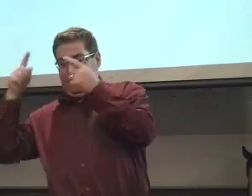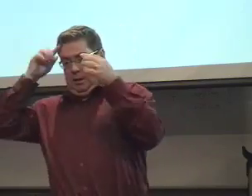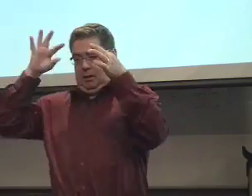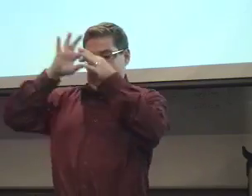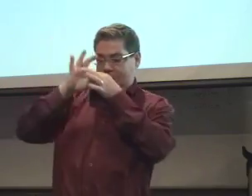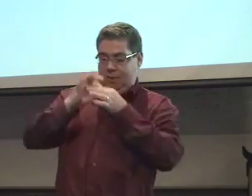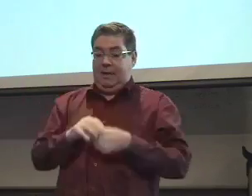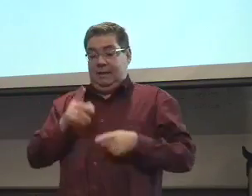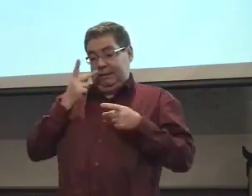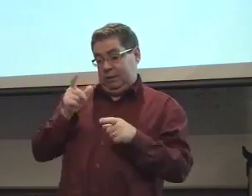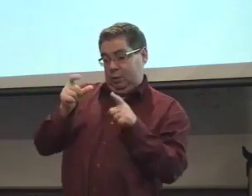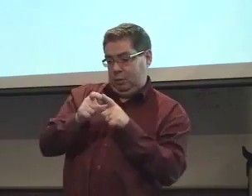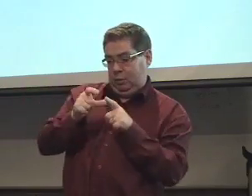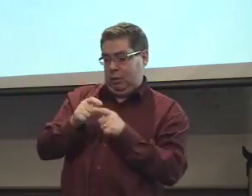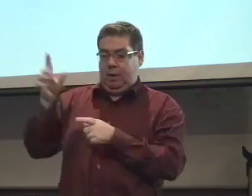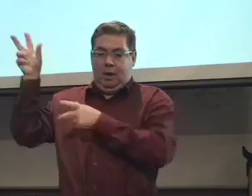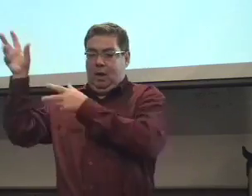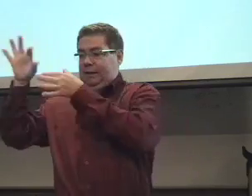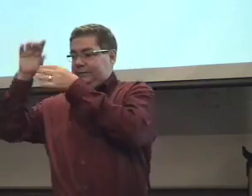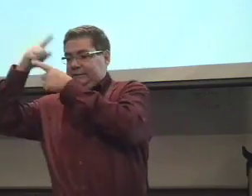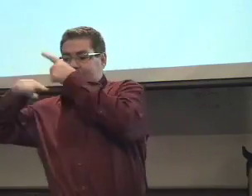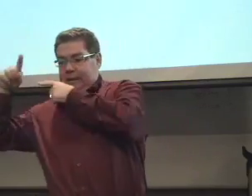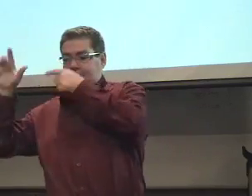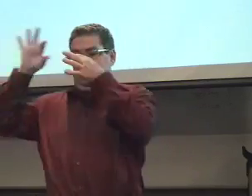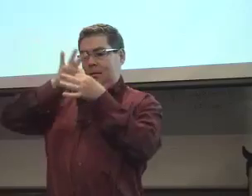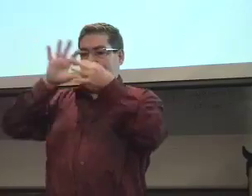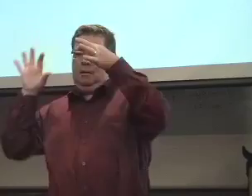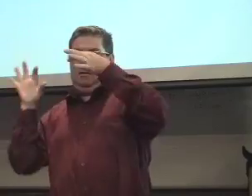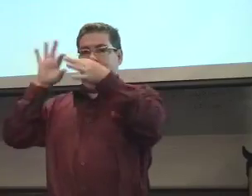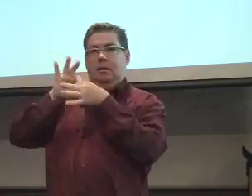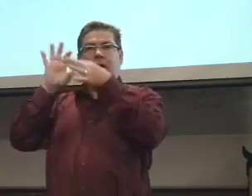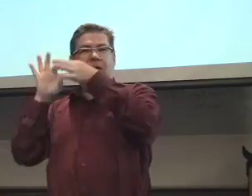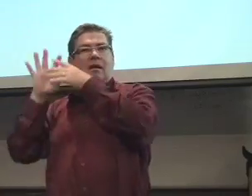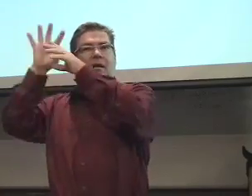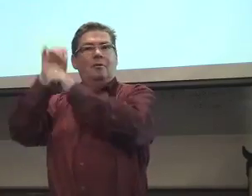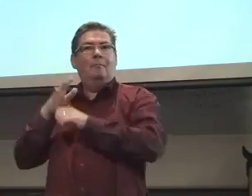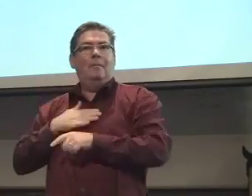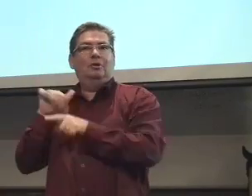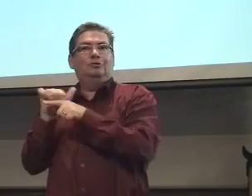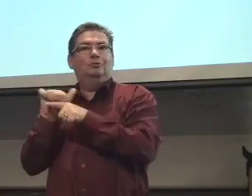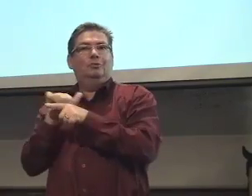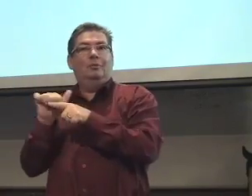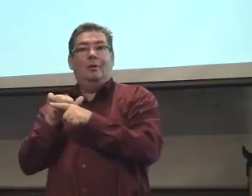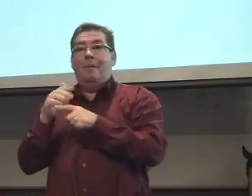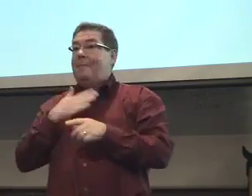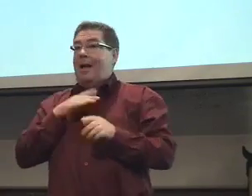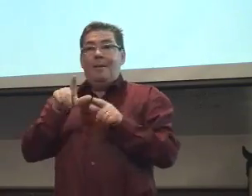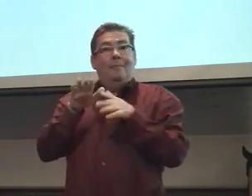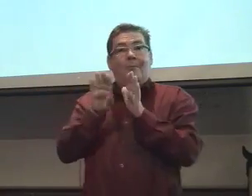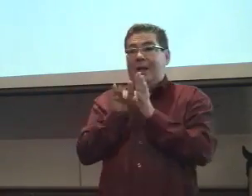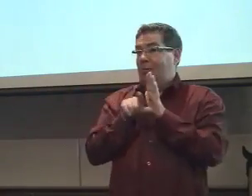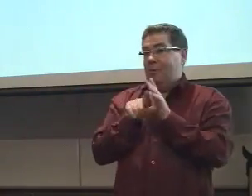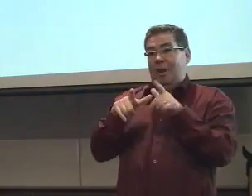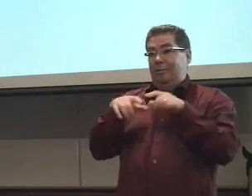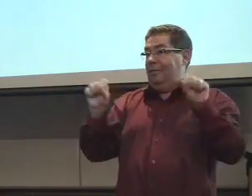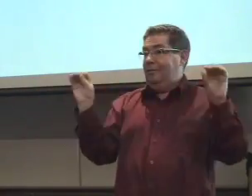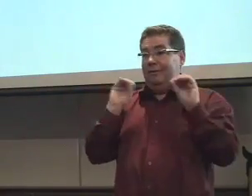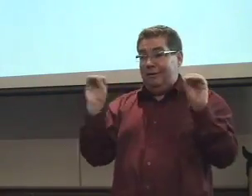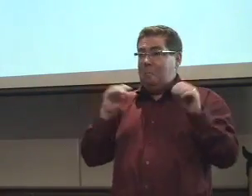attach a sign to the word. Same as the English. Okay, I had no linguistic background, it made sense to me. If hearing kids hear